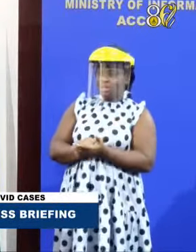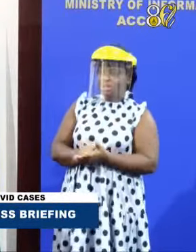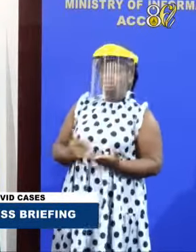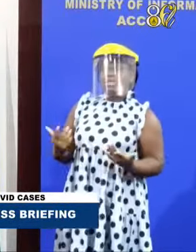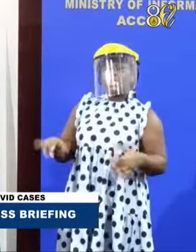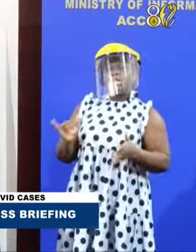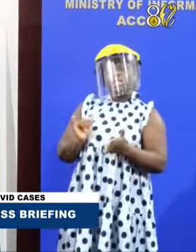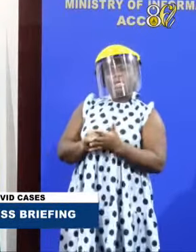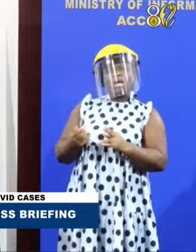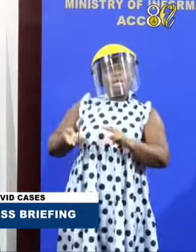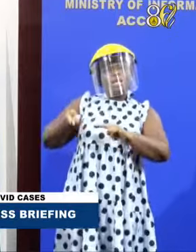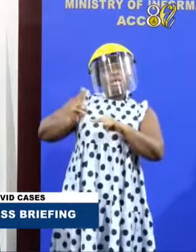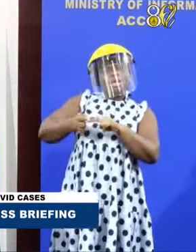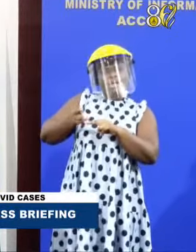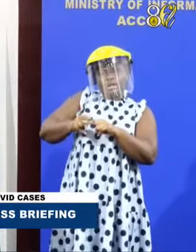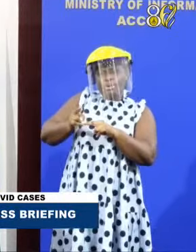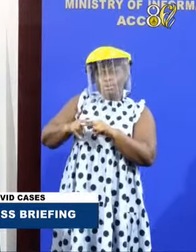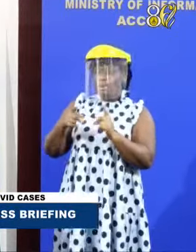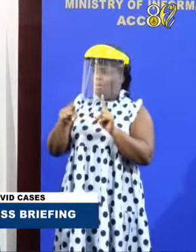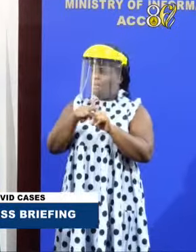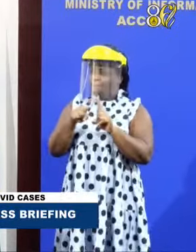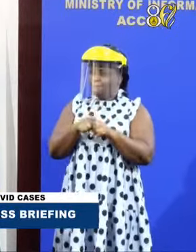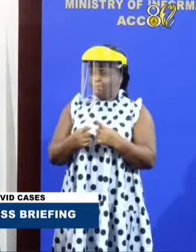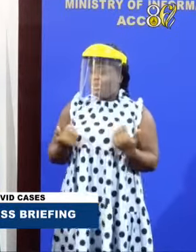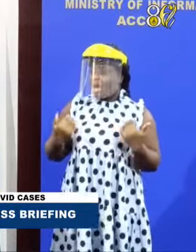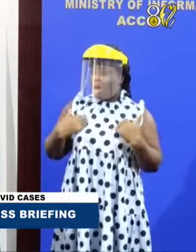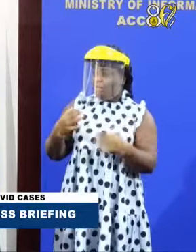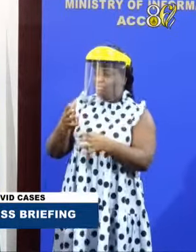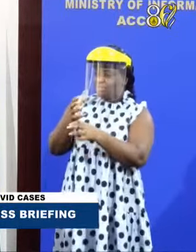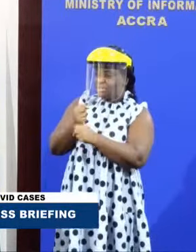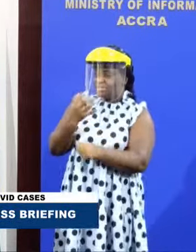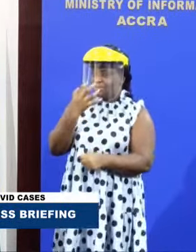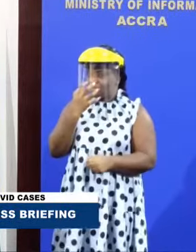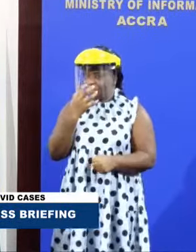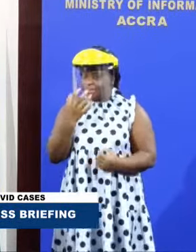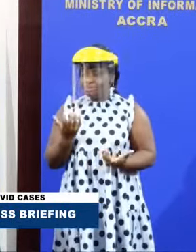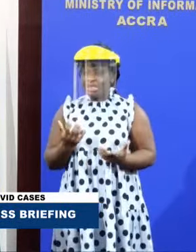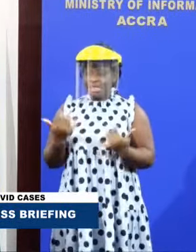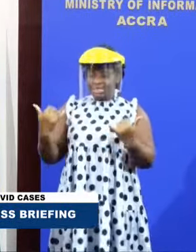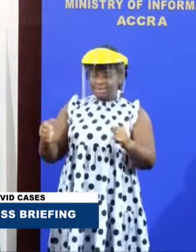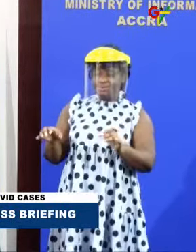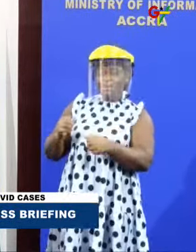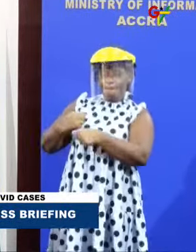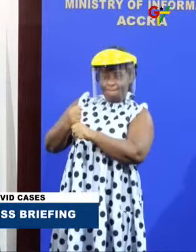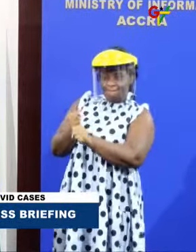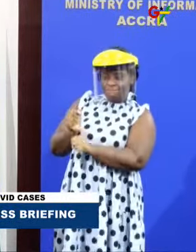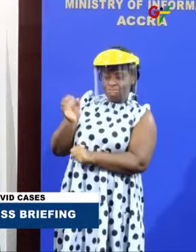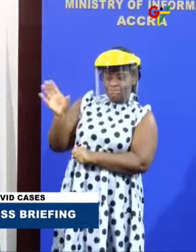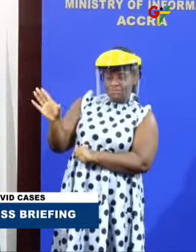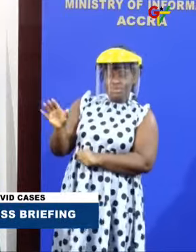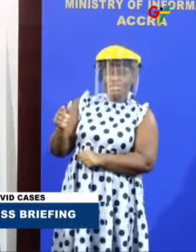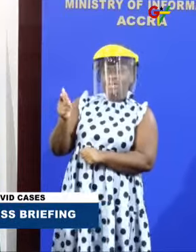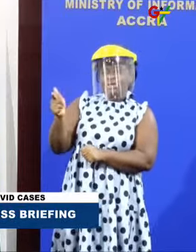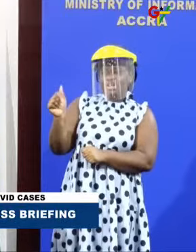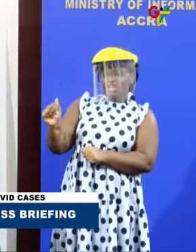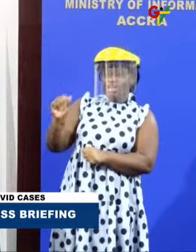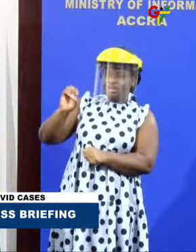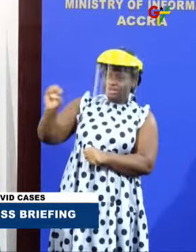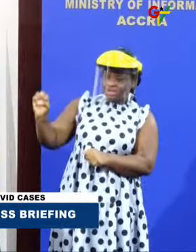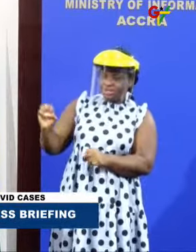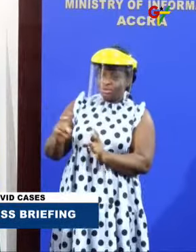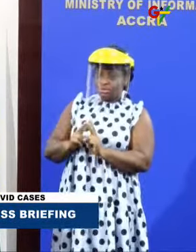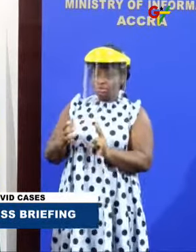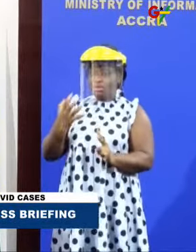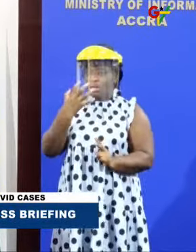of the update, yes, we have received oxygen plants currently installed at Ghana East, and so